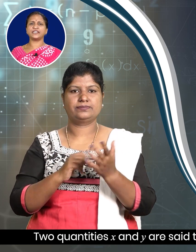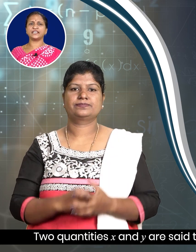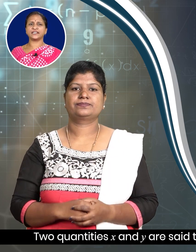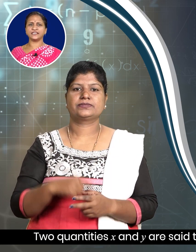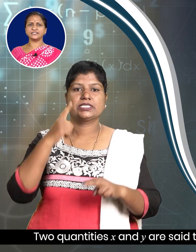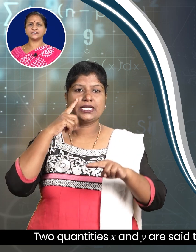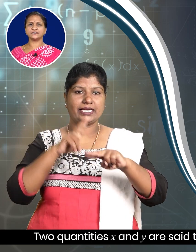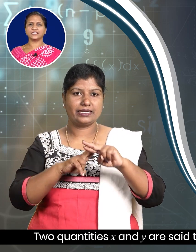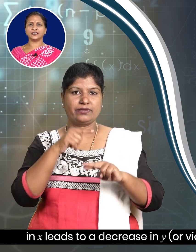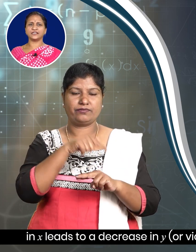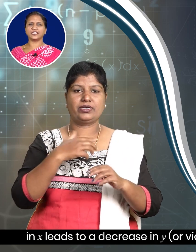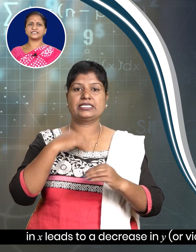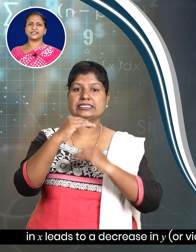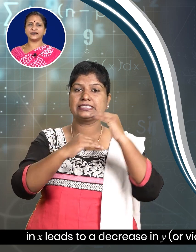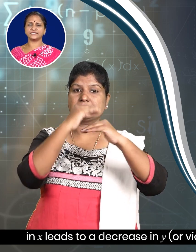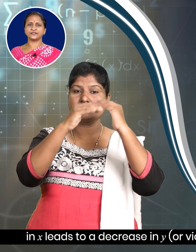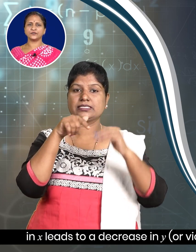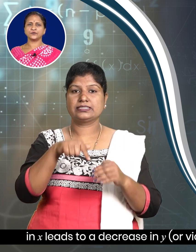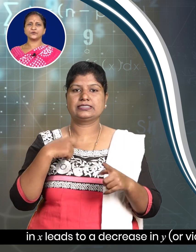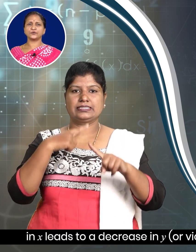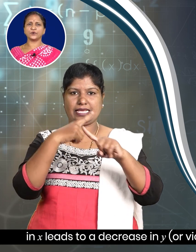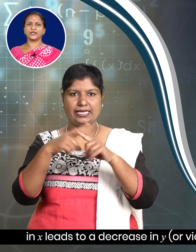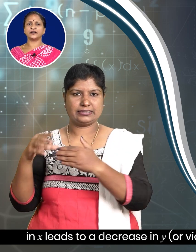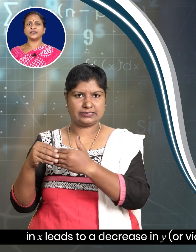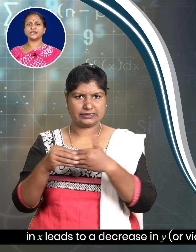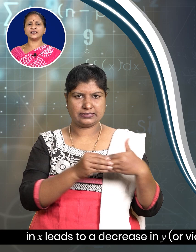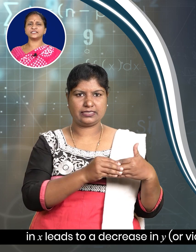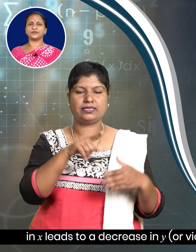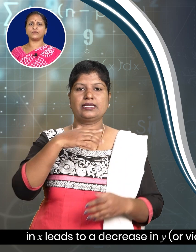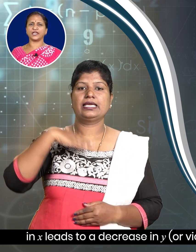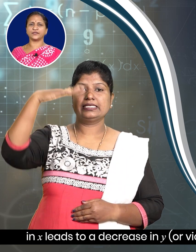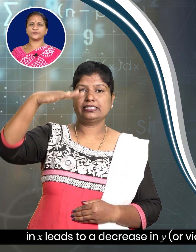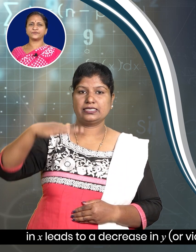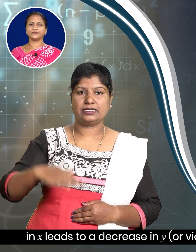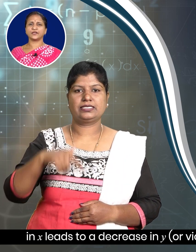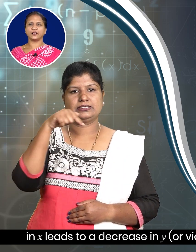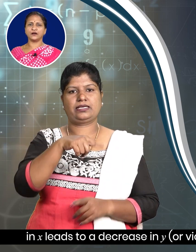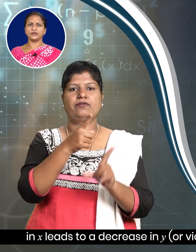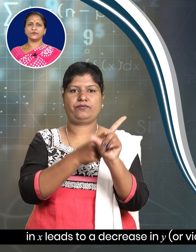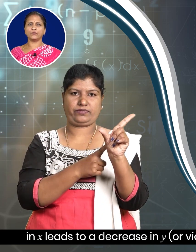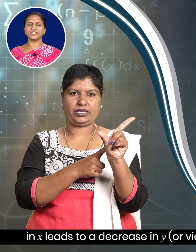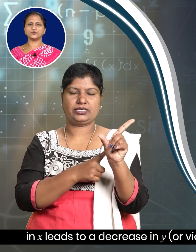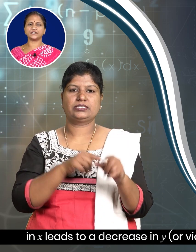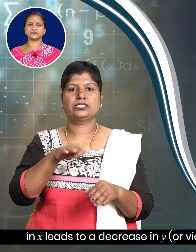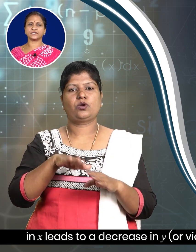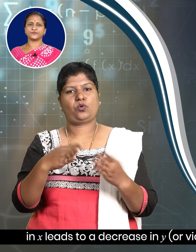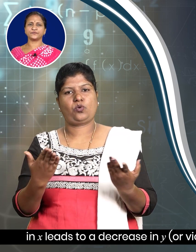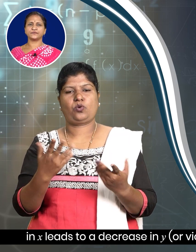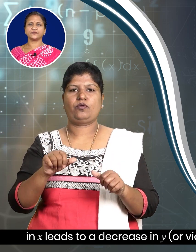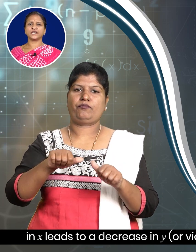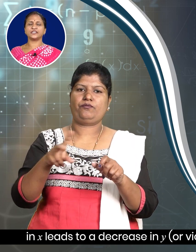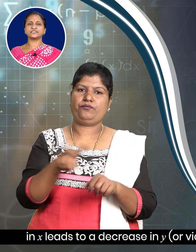if an increase in x leads to a decrease in y, or vice